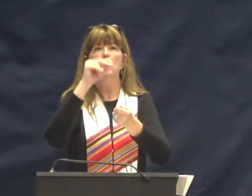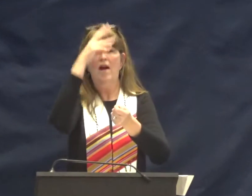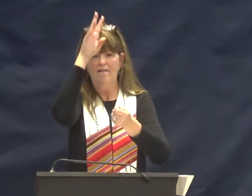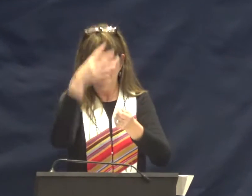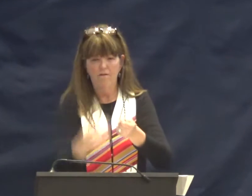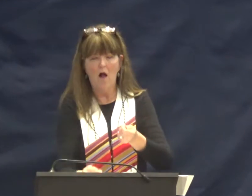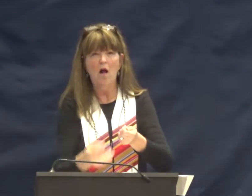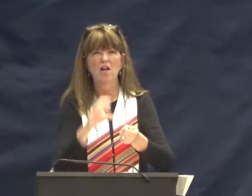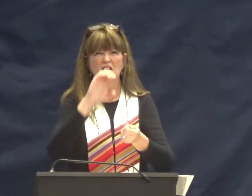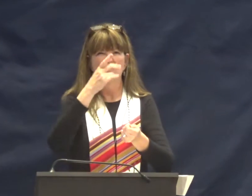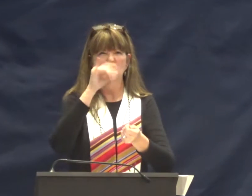to the ground.